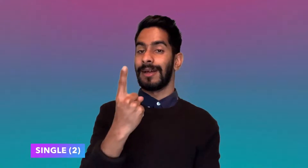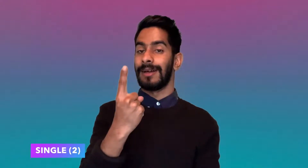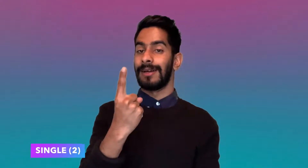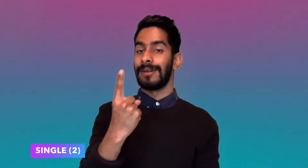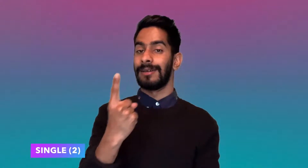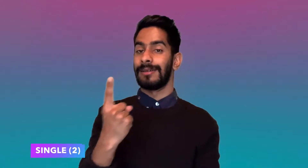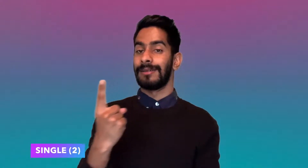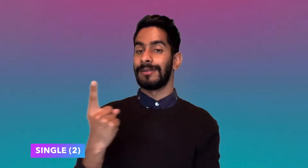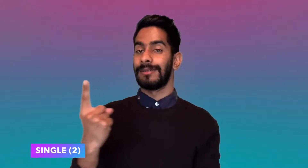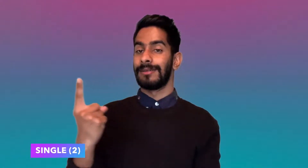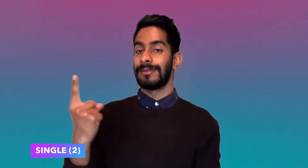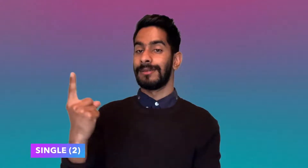Single.